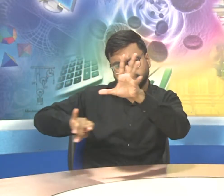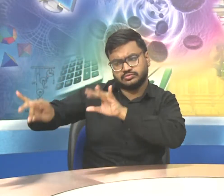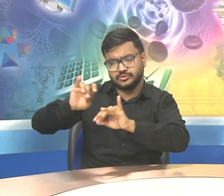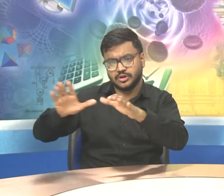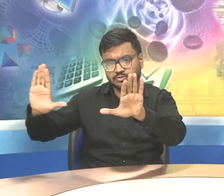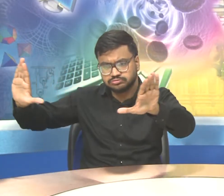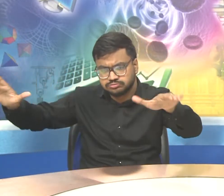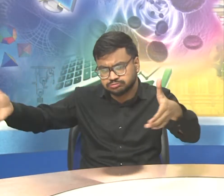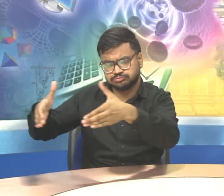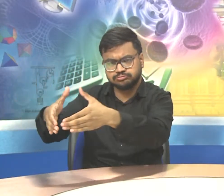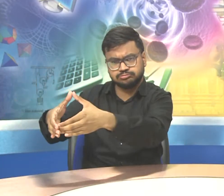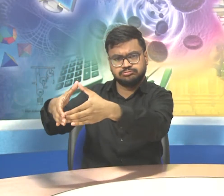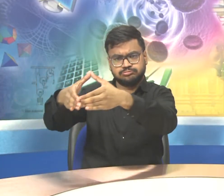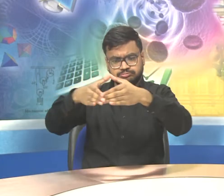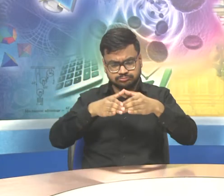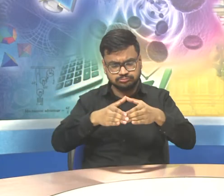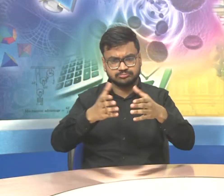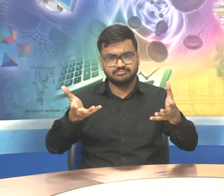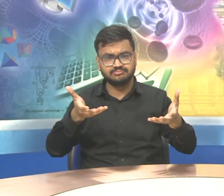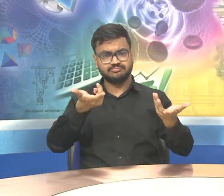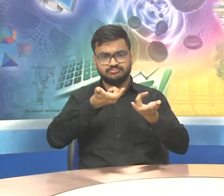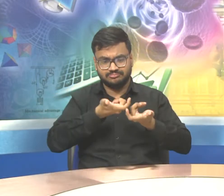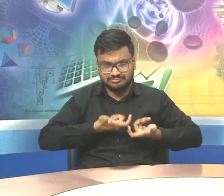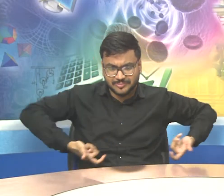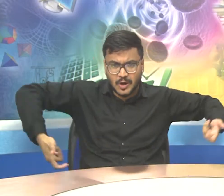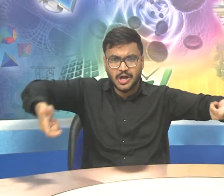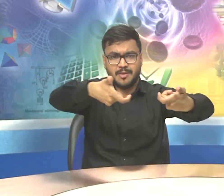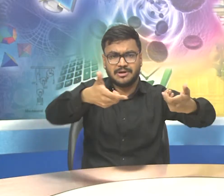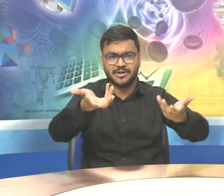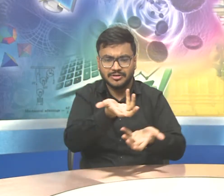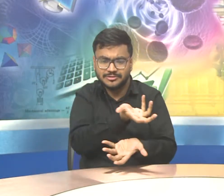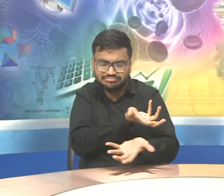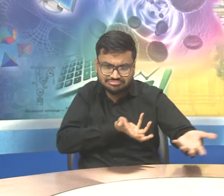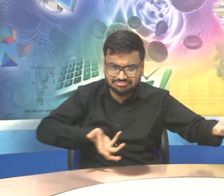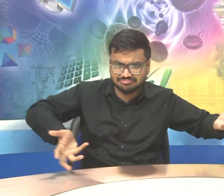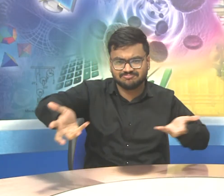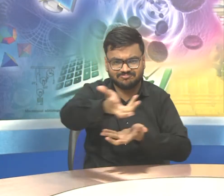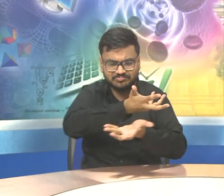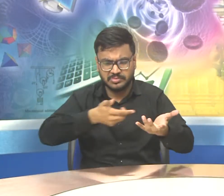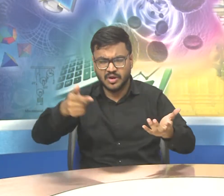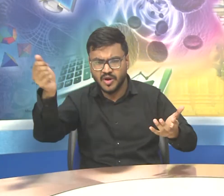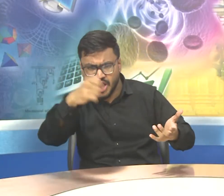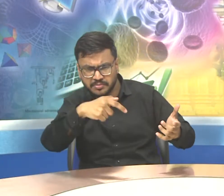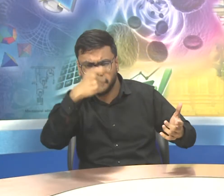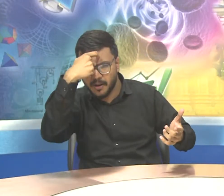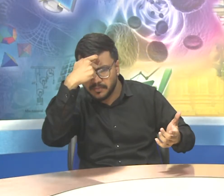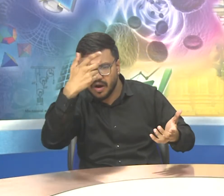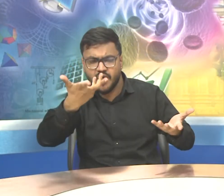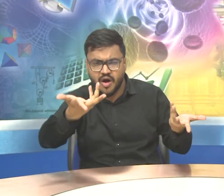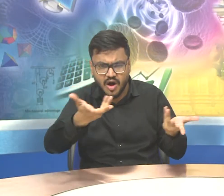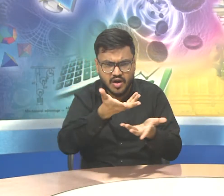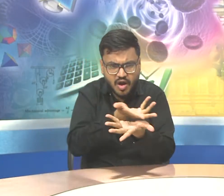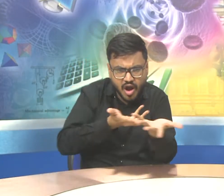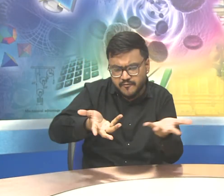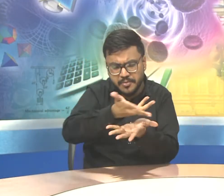Cabinet is a type of meeting where ministers and secretary came across to discuss